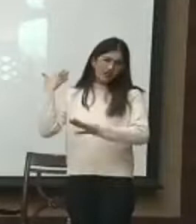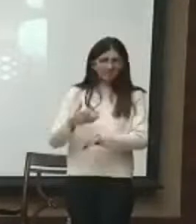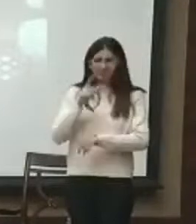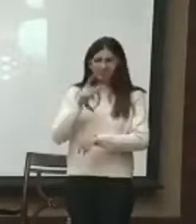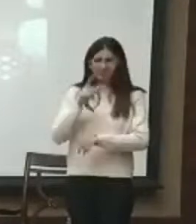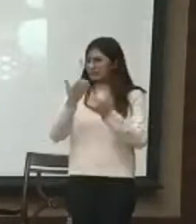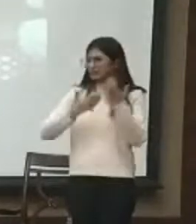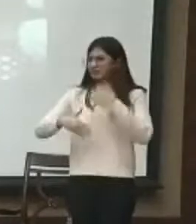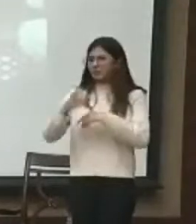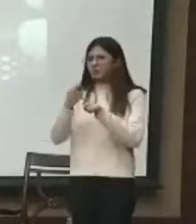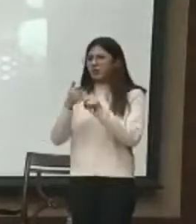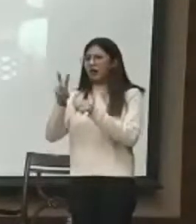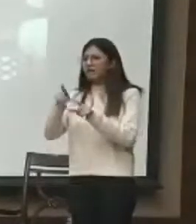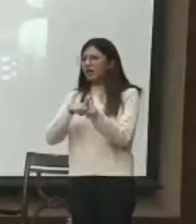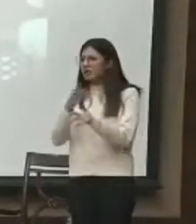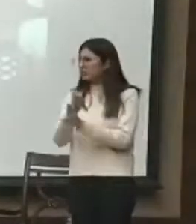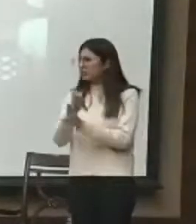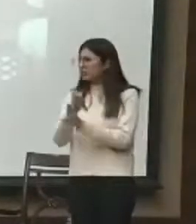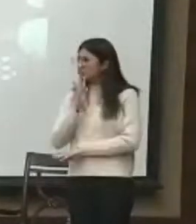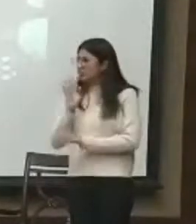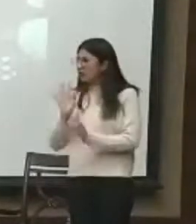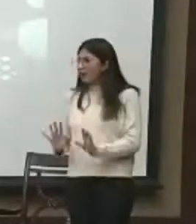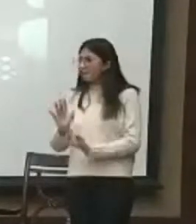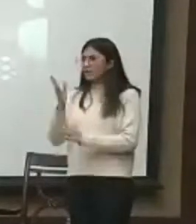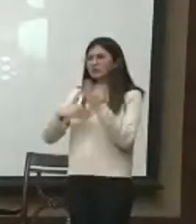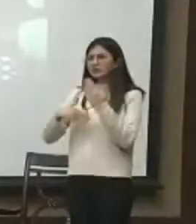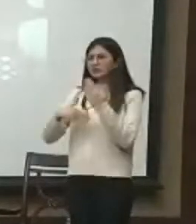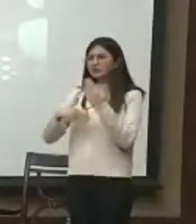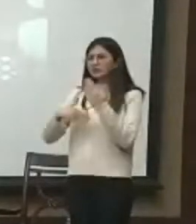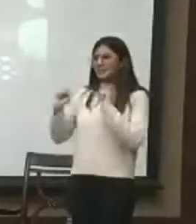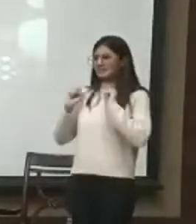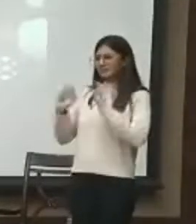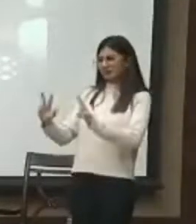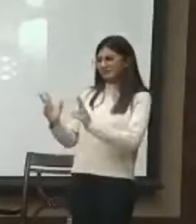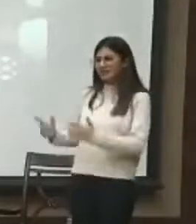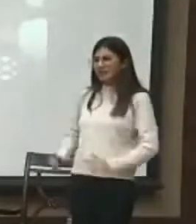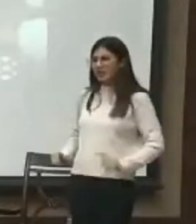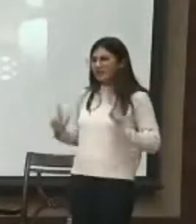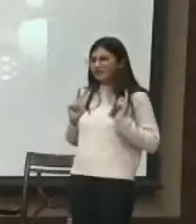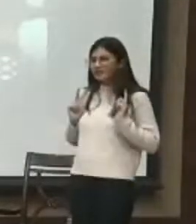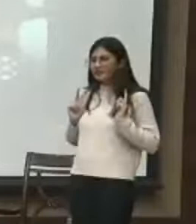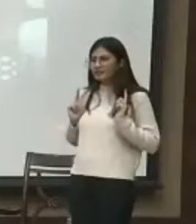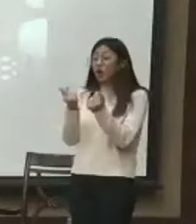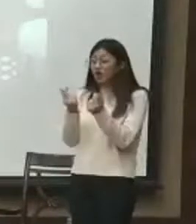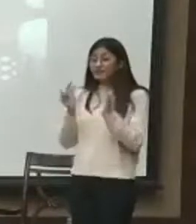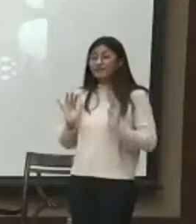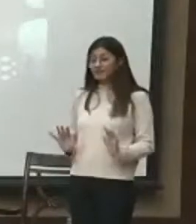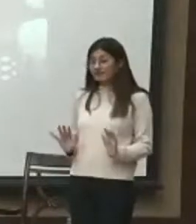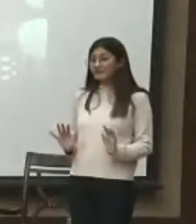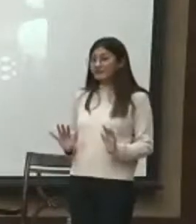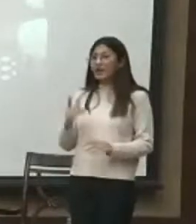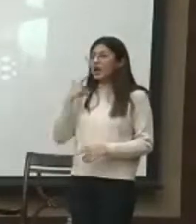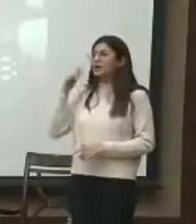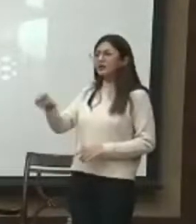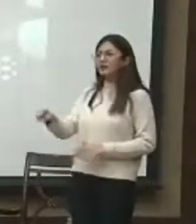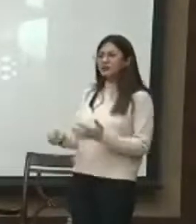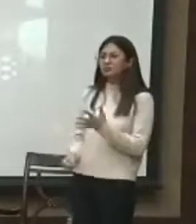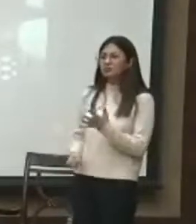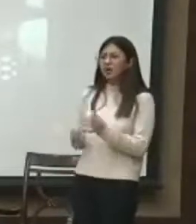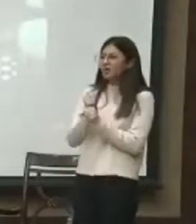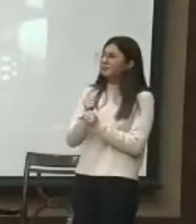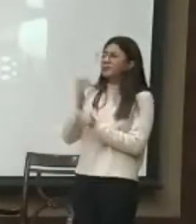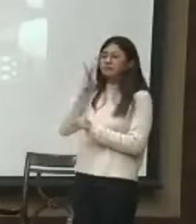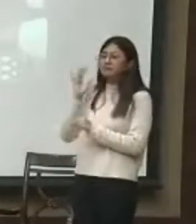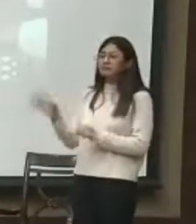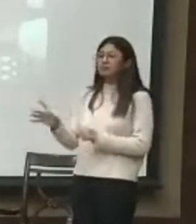earning. Kavya talked about how disabled people's life are expensive. The cost of disability, that needs to be identified by the government.